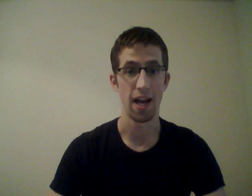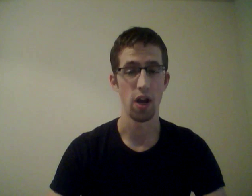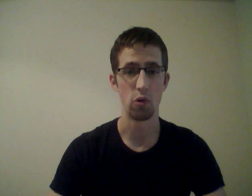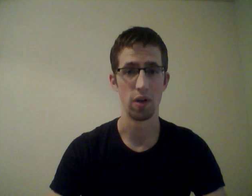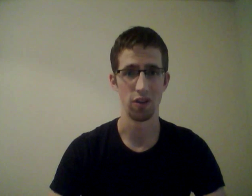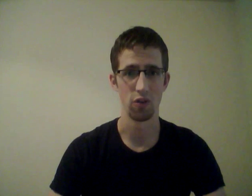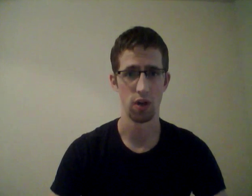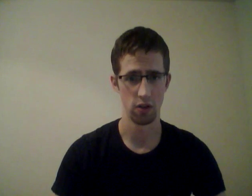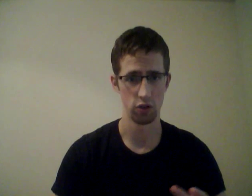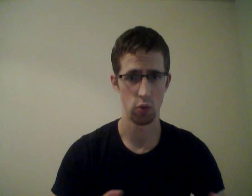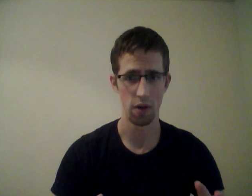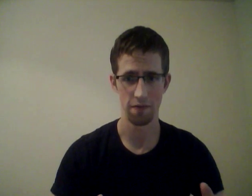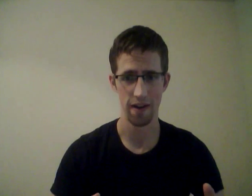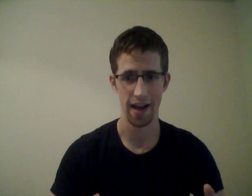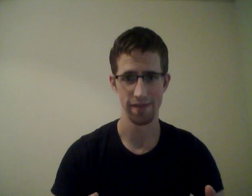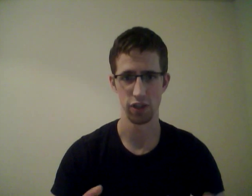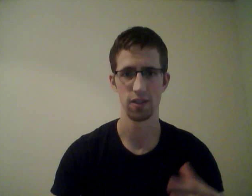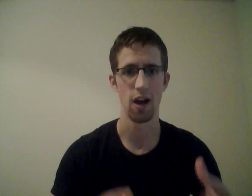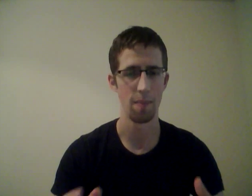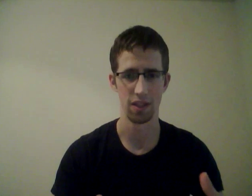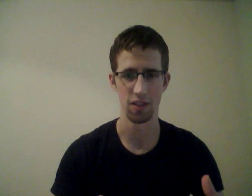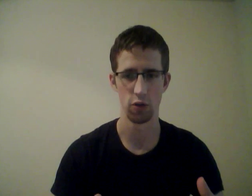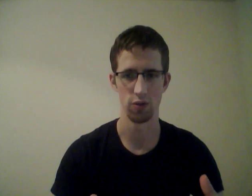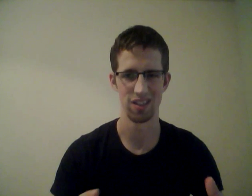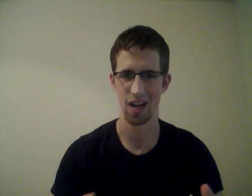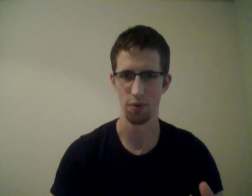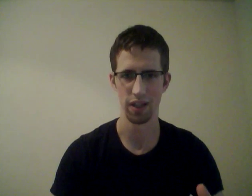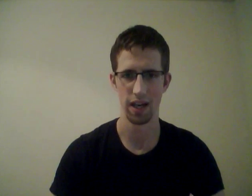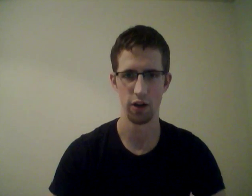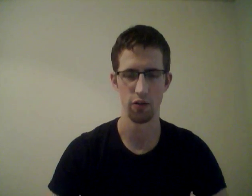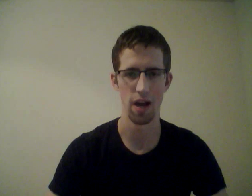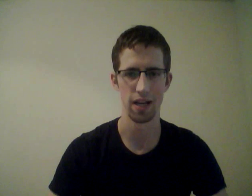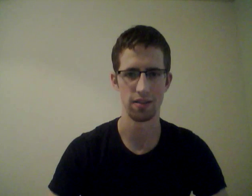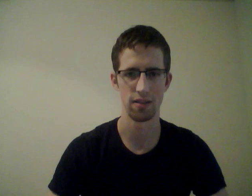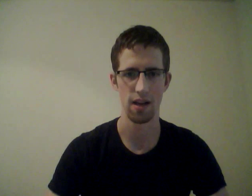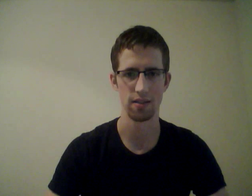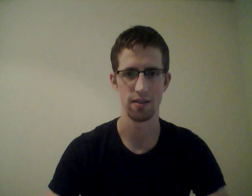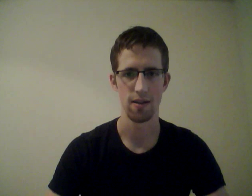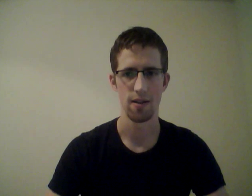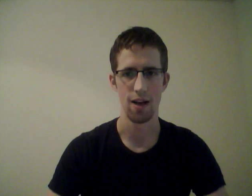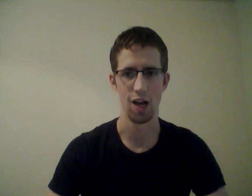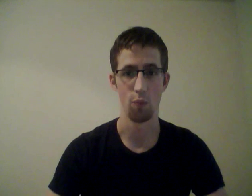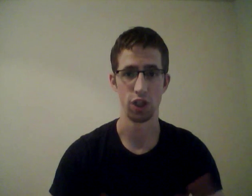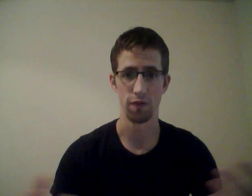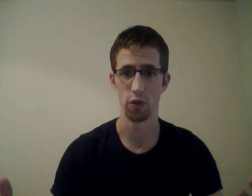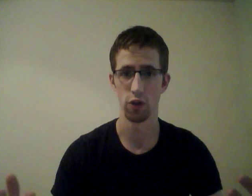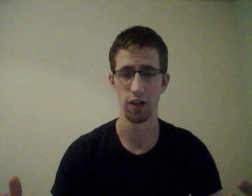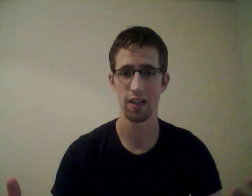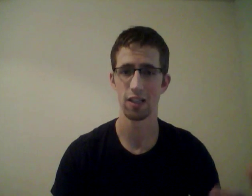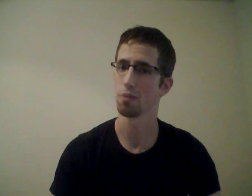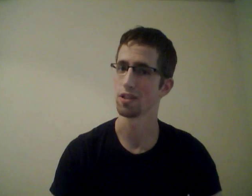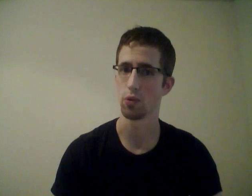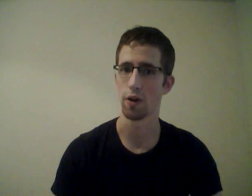I'm doing another one of those 25 just commonly used, not really categorized signs, which if you learn these plus the